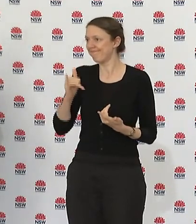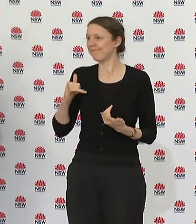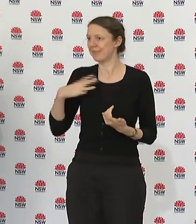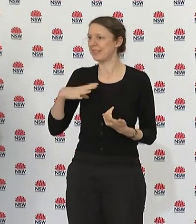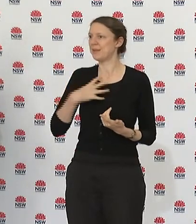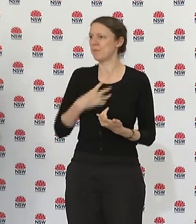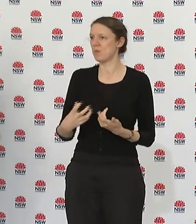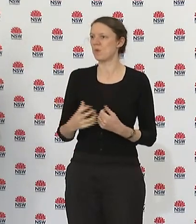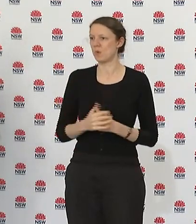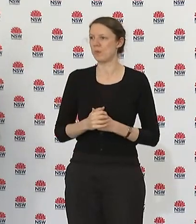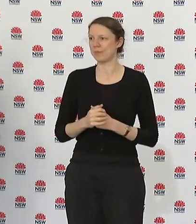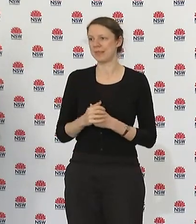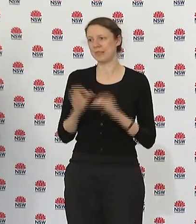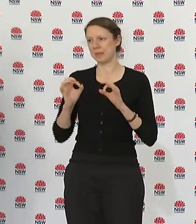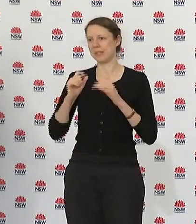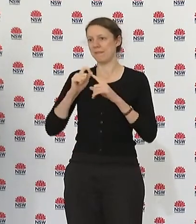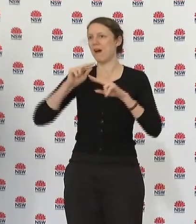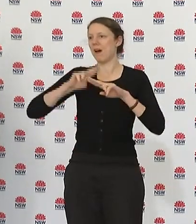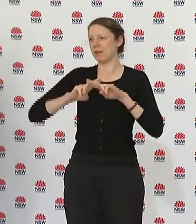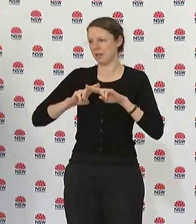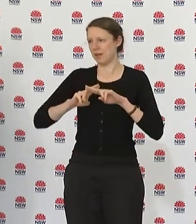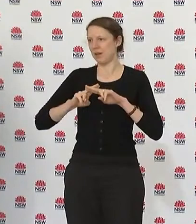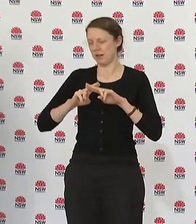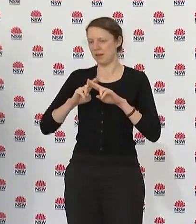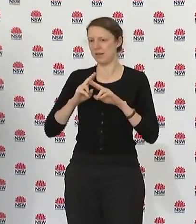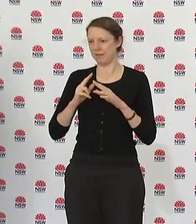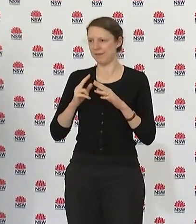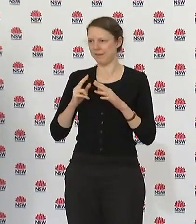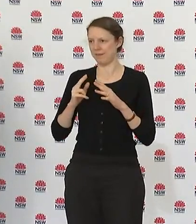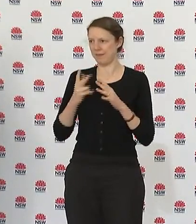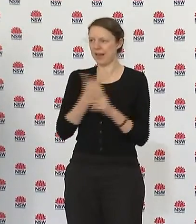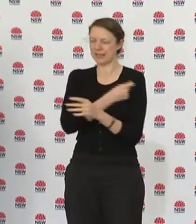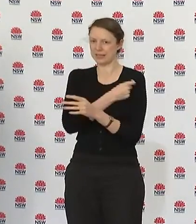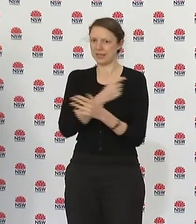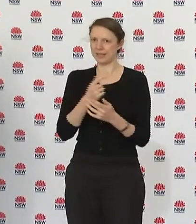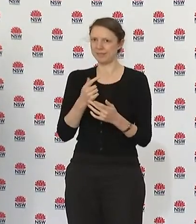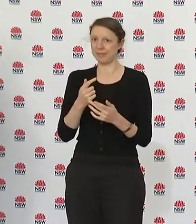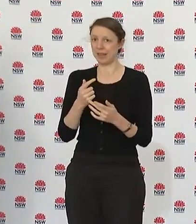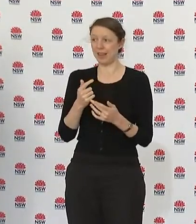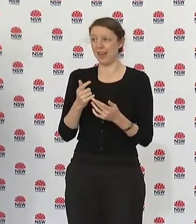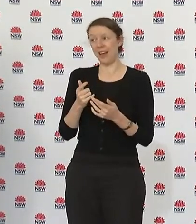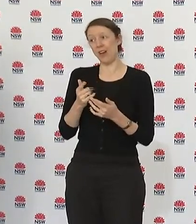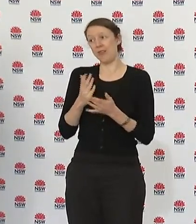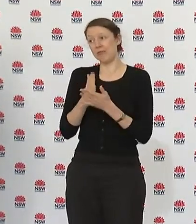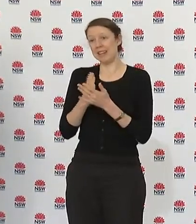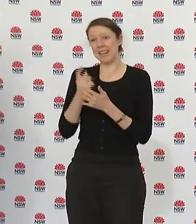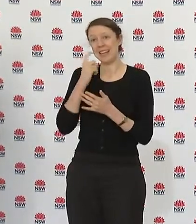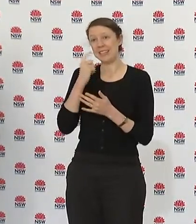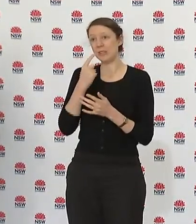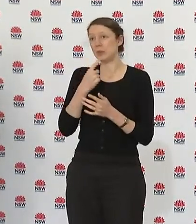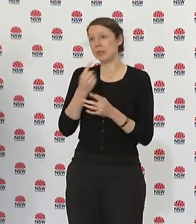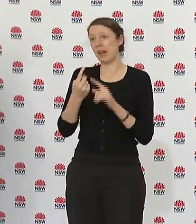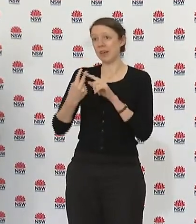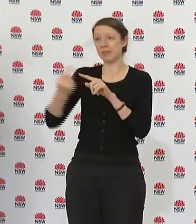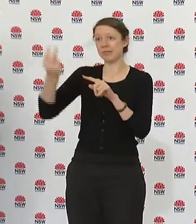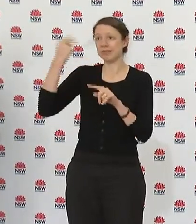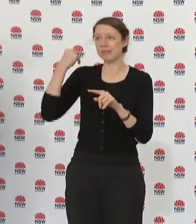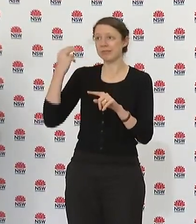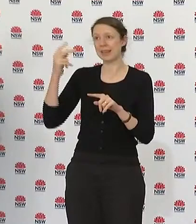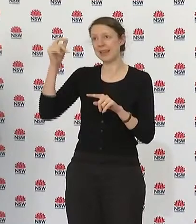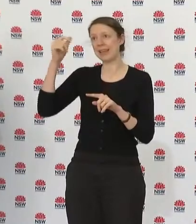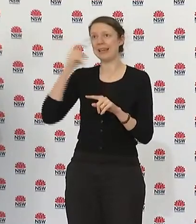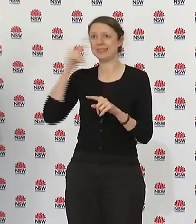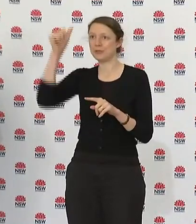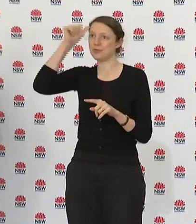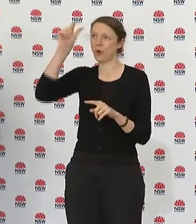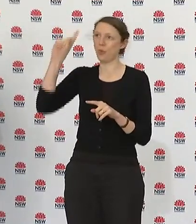particularly Pfizer, to be available. But I guess that's with the benefit of hindsight. We've got a lot of AstraZeneca, and people need to understand